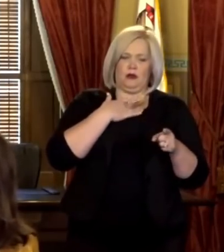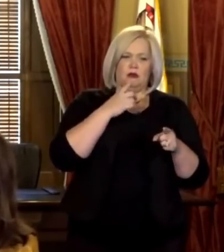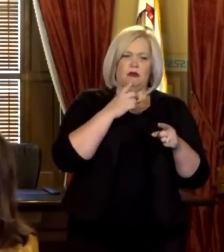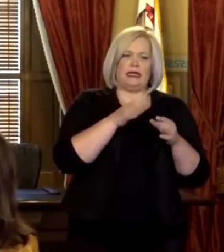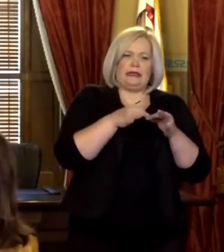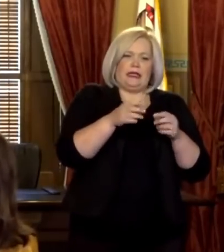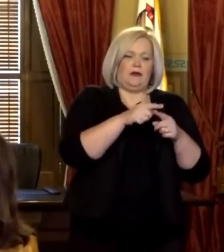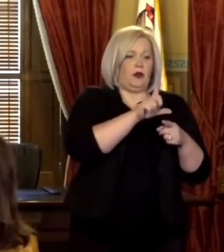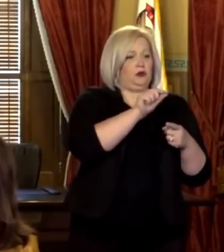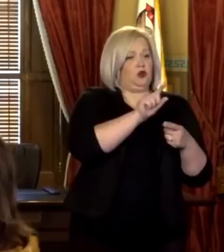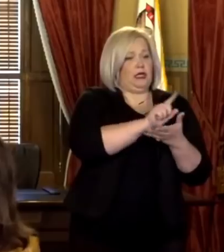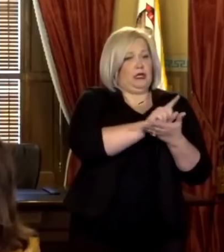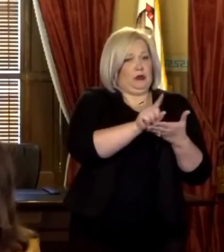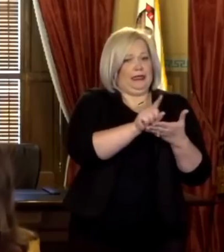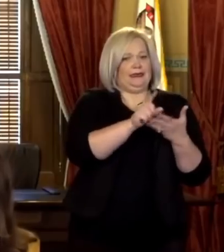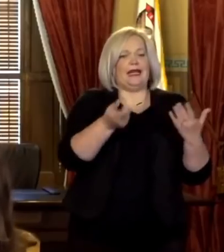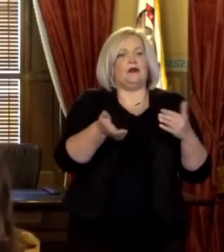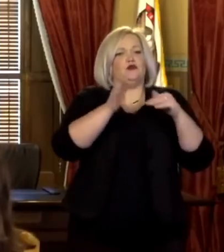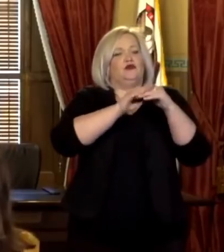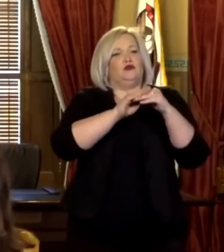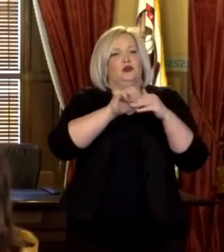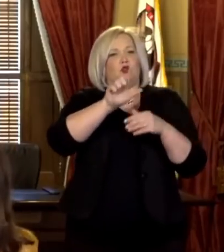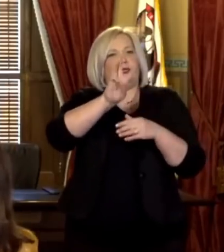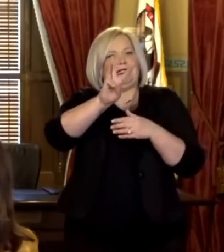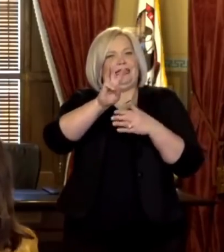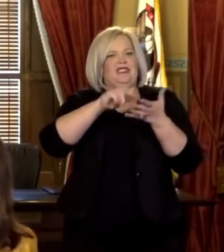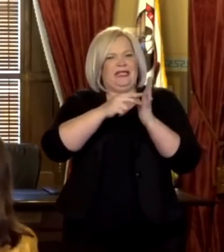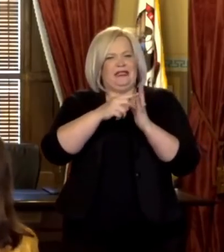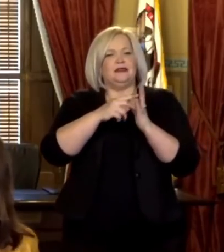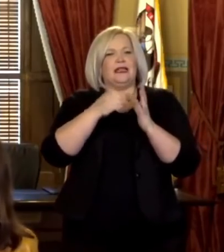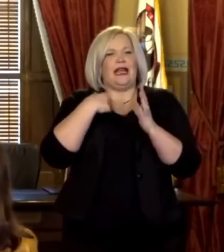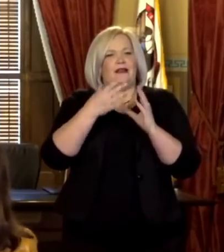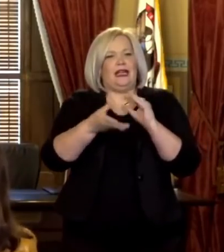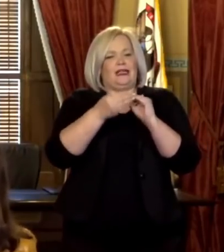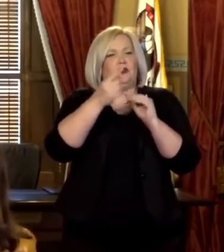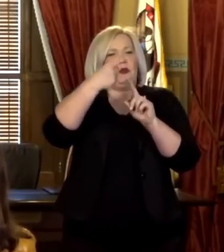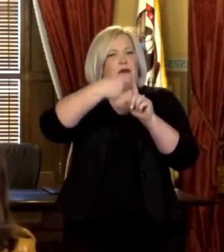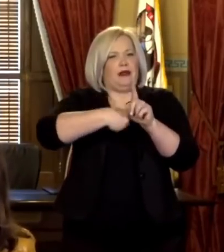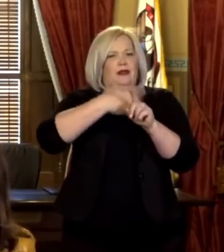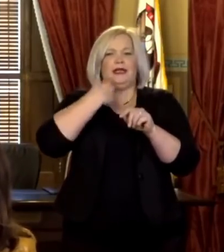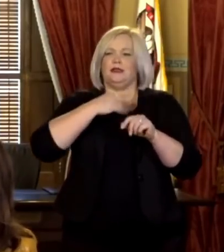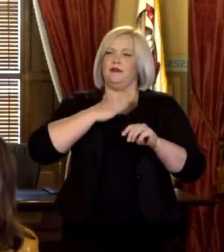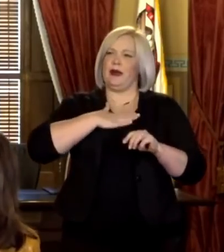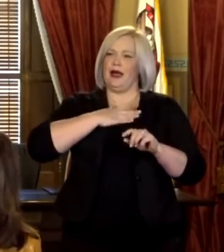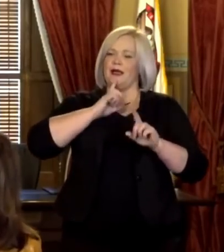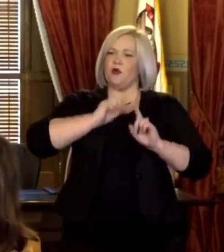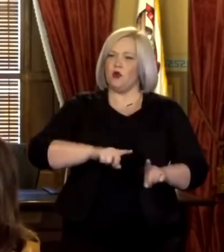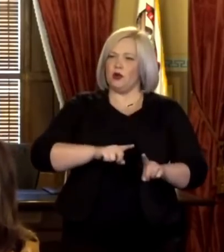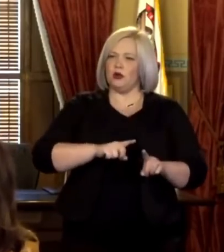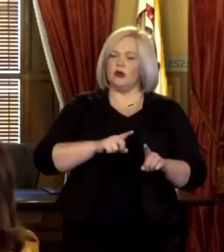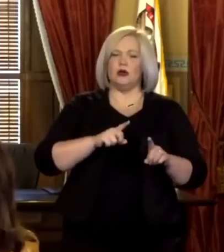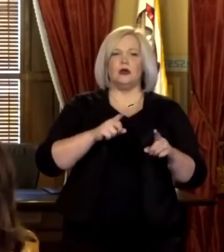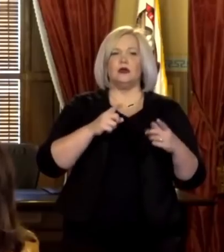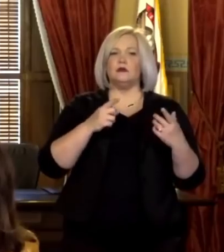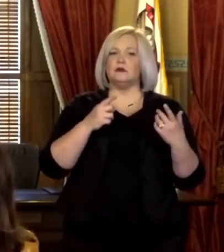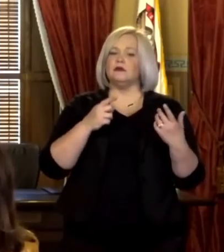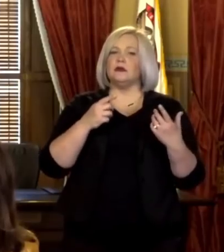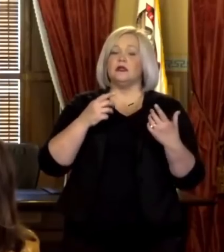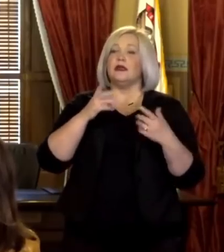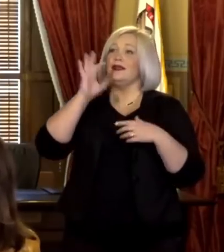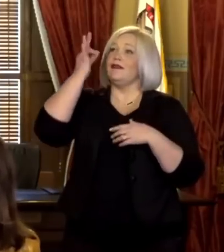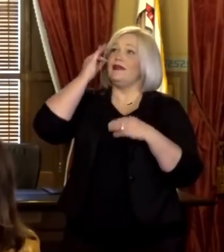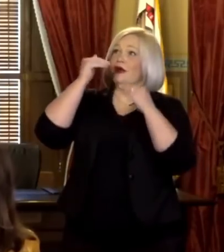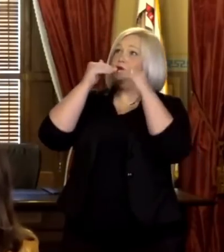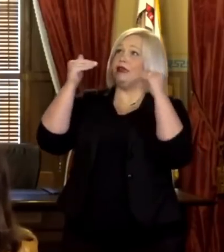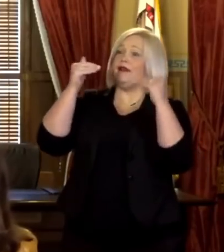to 26 weeks unilaterally, giving people another month of unemployment because of the executive order that I issued. I'm grateful for the work that's happening on the federal